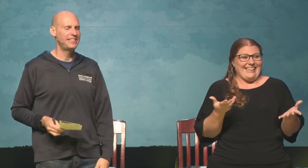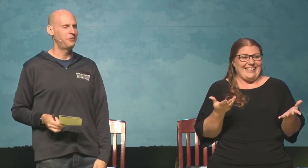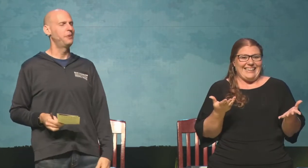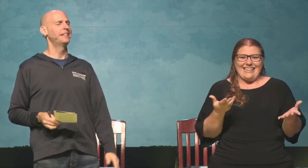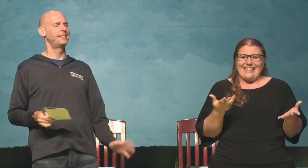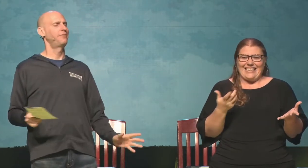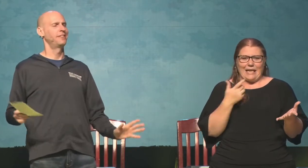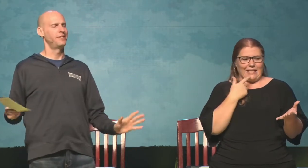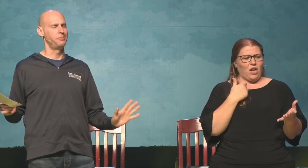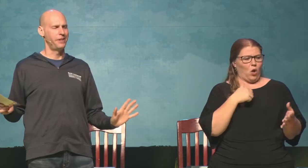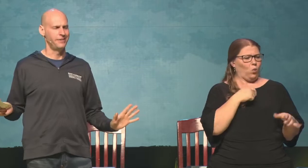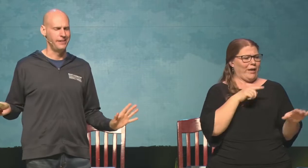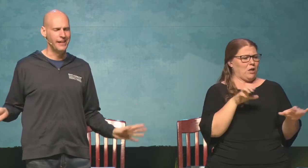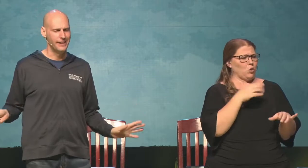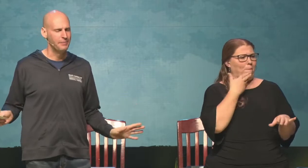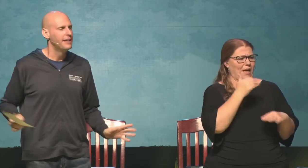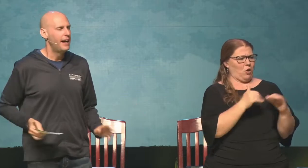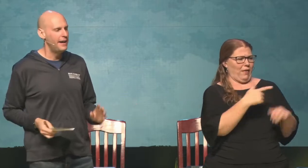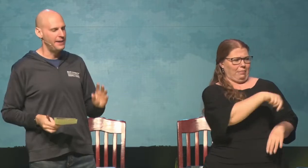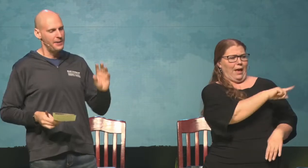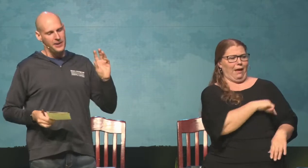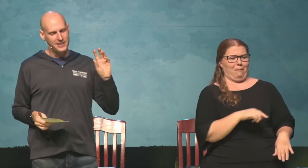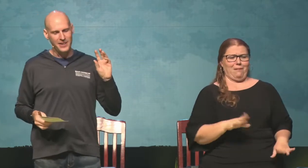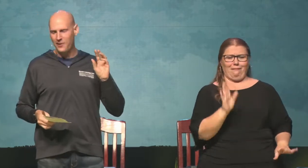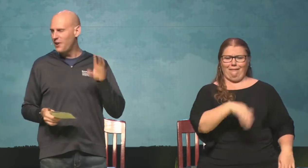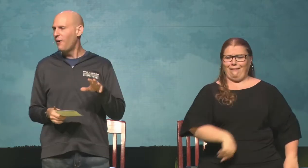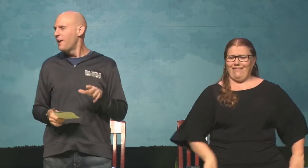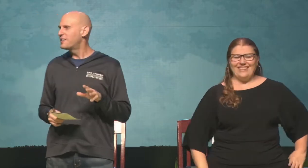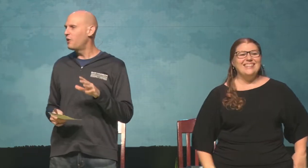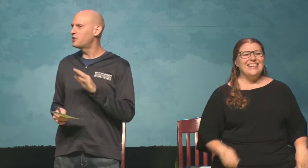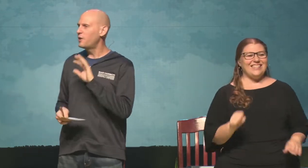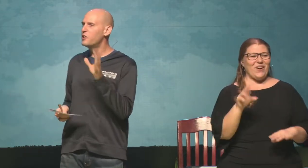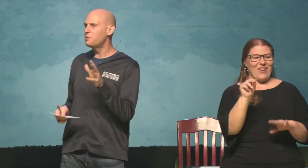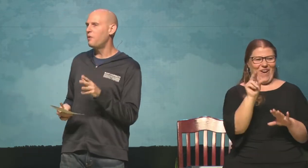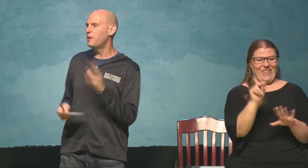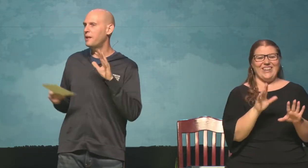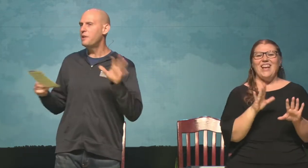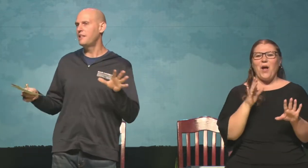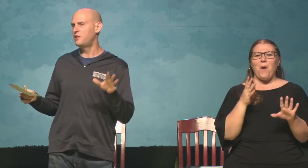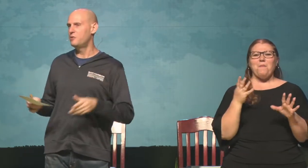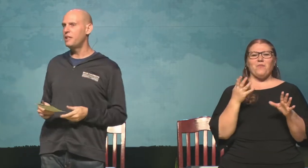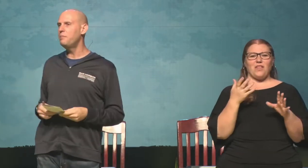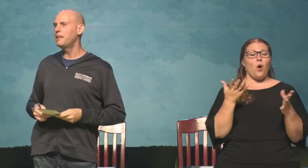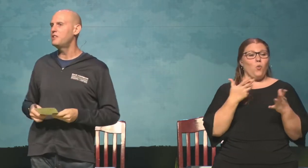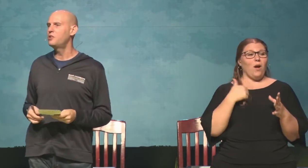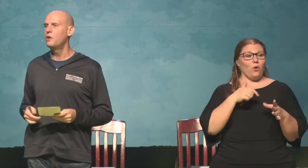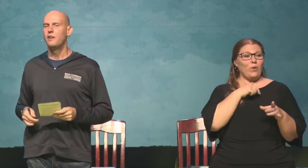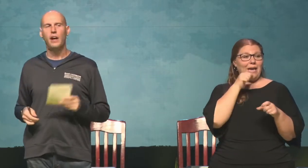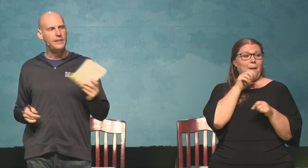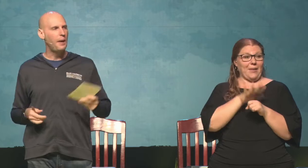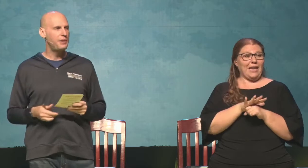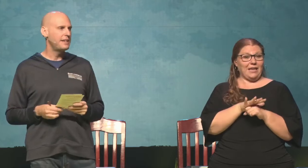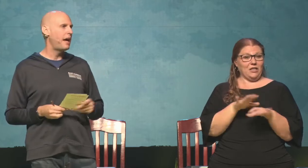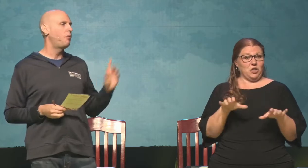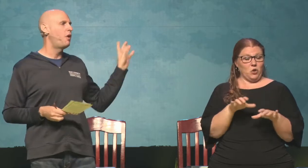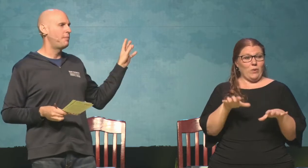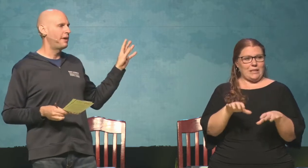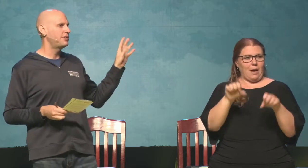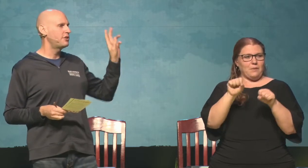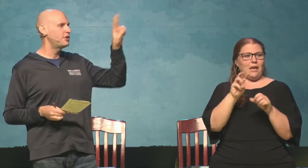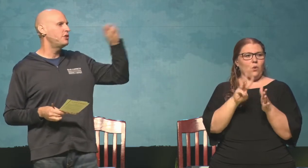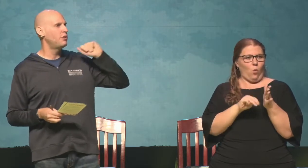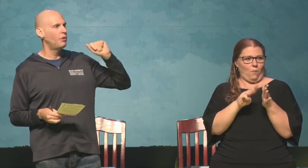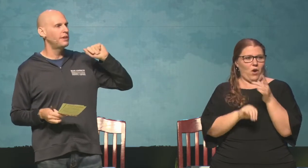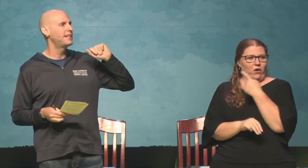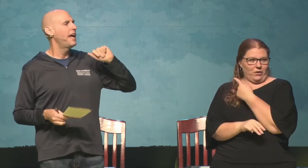And I was like, well, we can definitely do better than them. So here's what we committed to. We committed to adopting that Walmart.